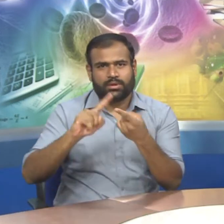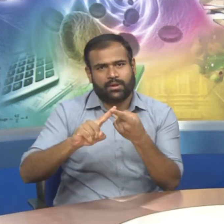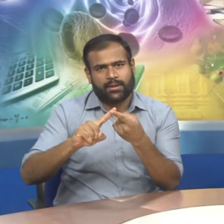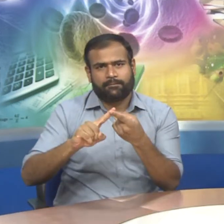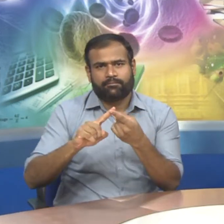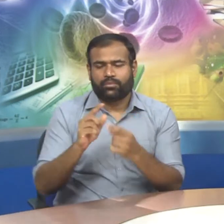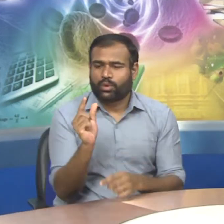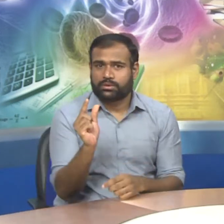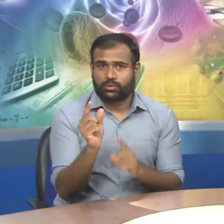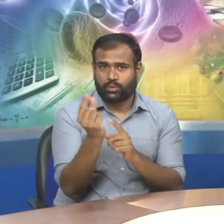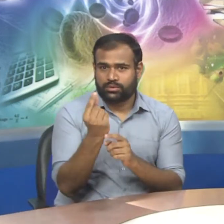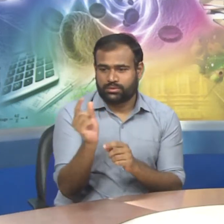This is use.